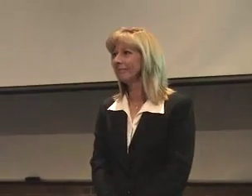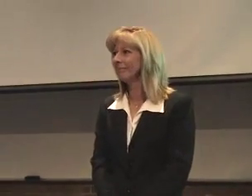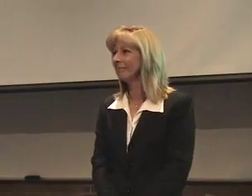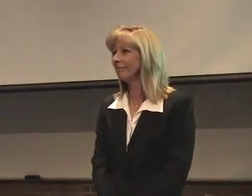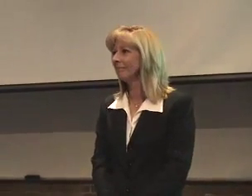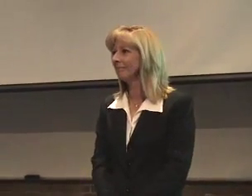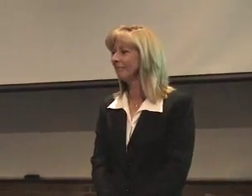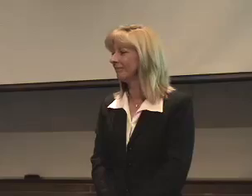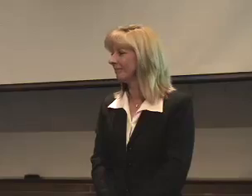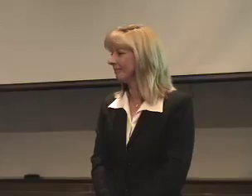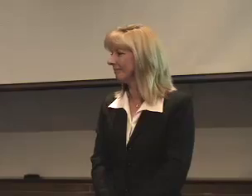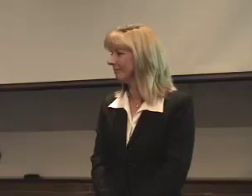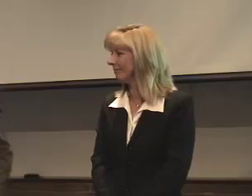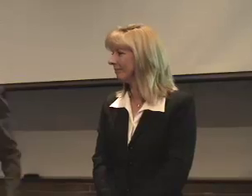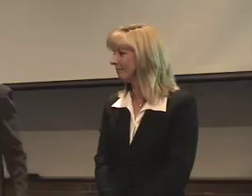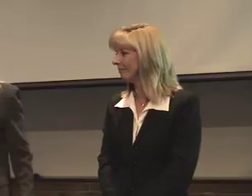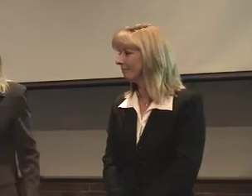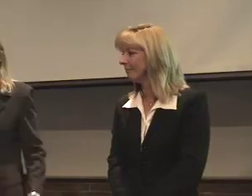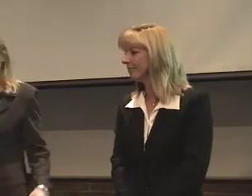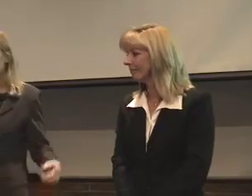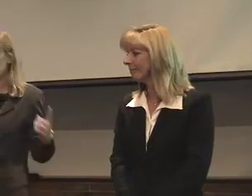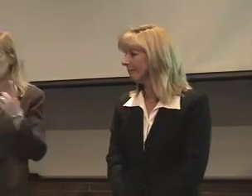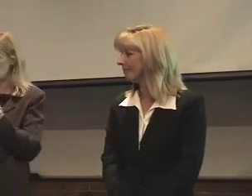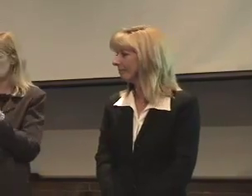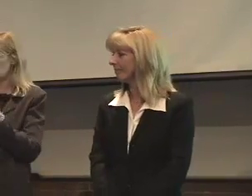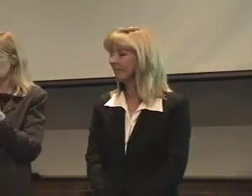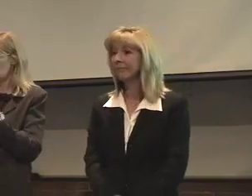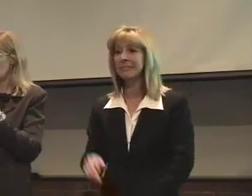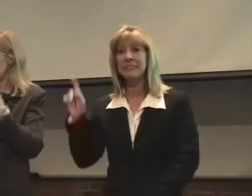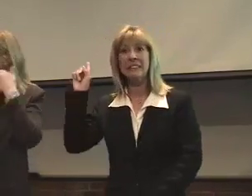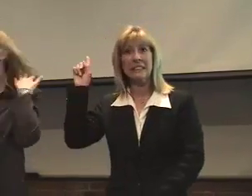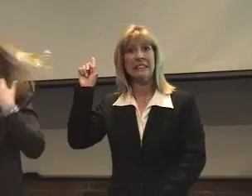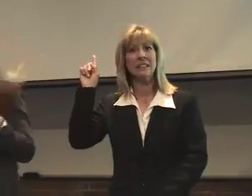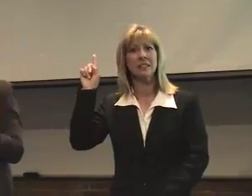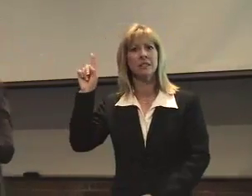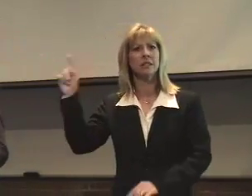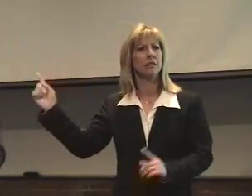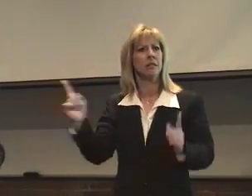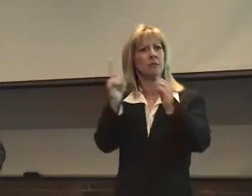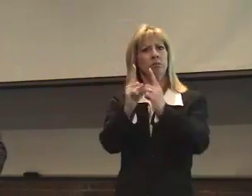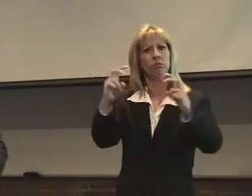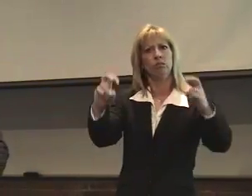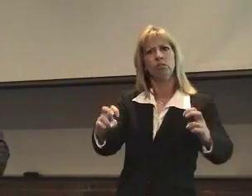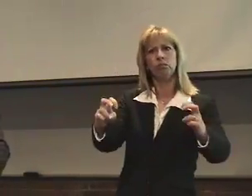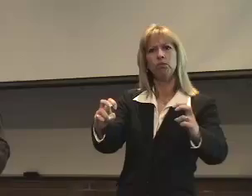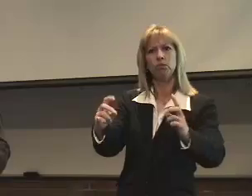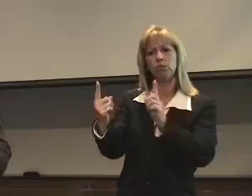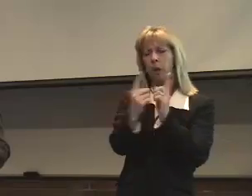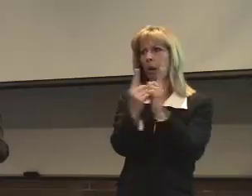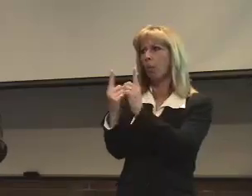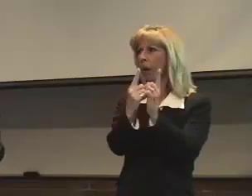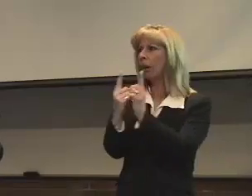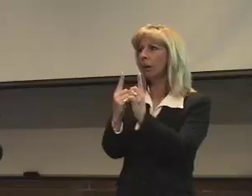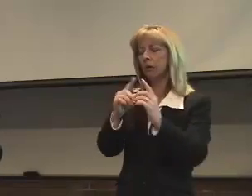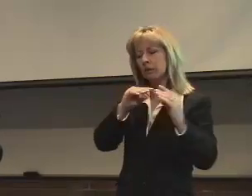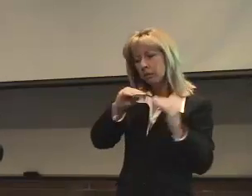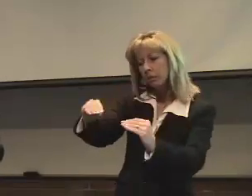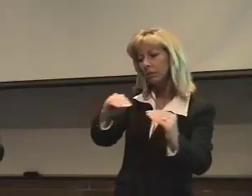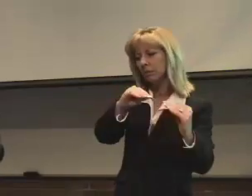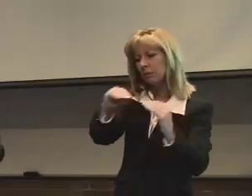And this is, he's in a remediation thing, a one-on-one, getting him to get off of this print. This has taken all year to get him